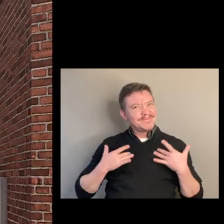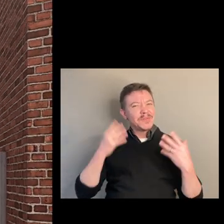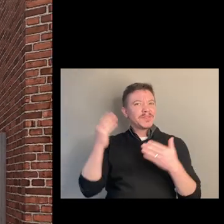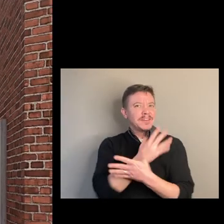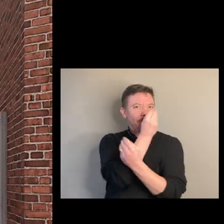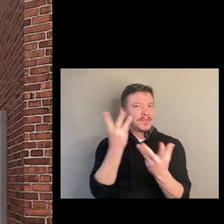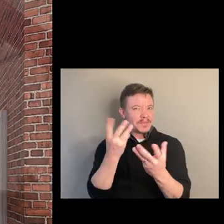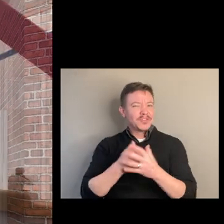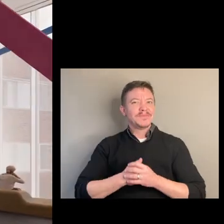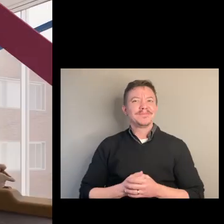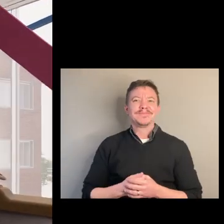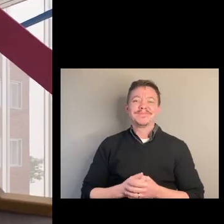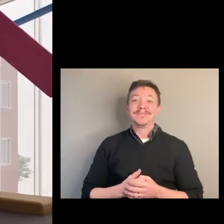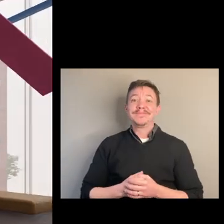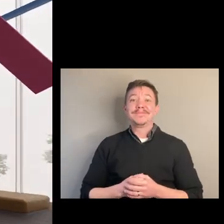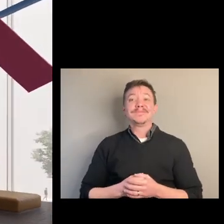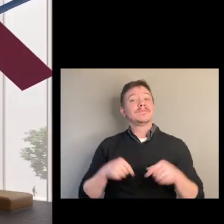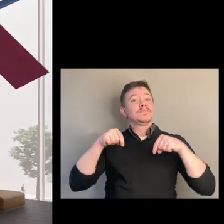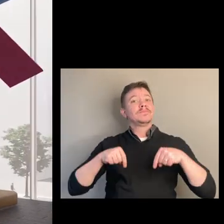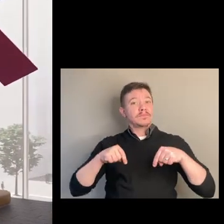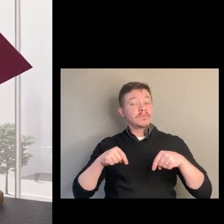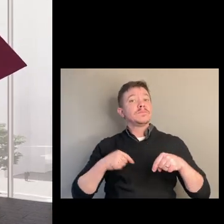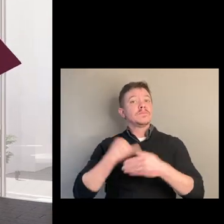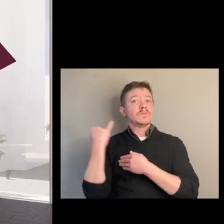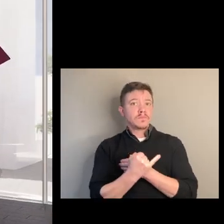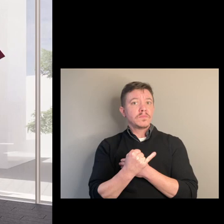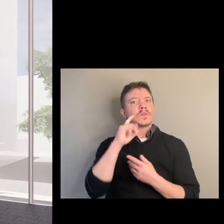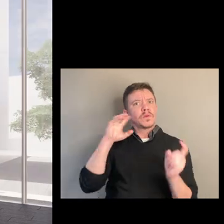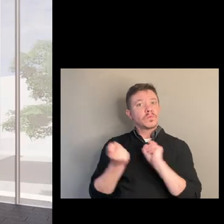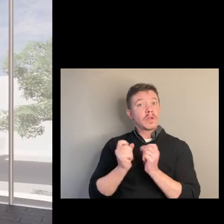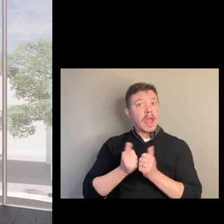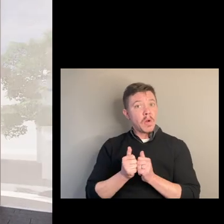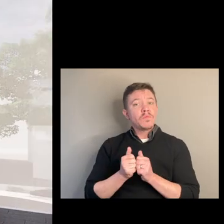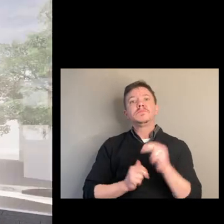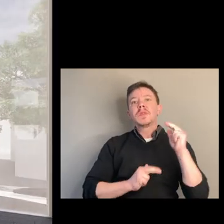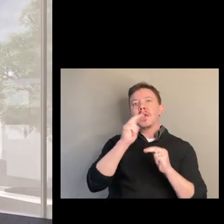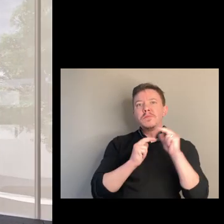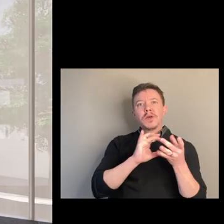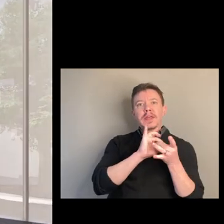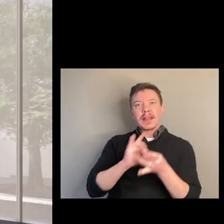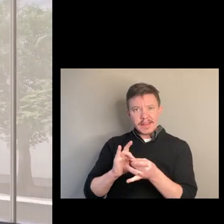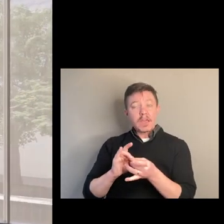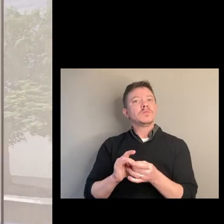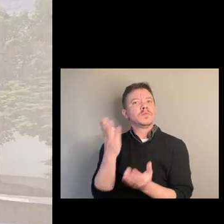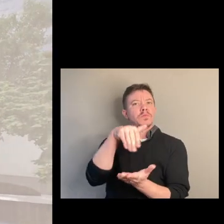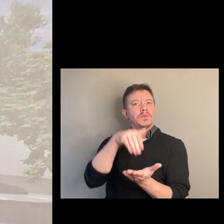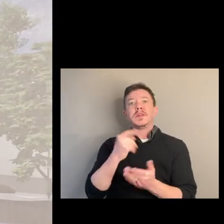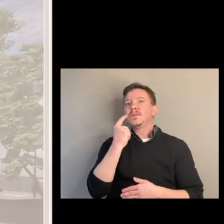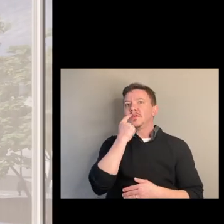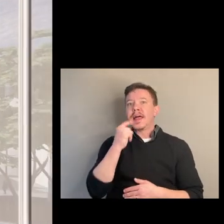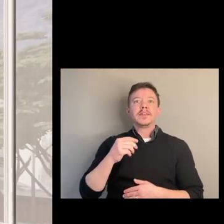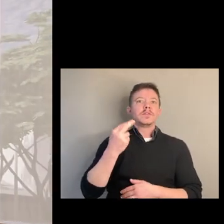important update with our members. First, the campaign will transform our campus by linking our buildings through a new central